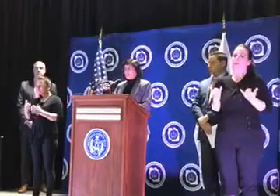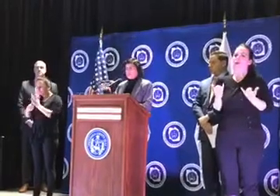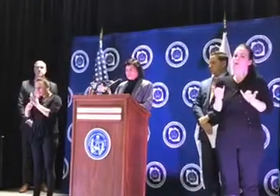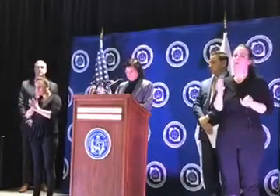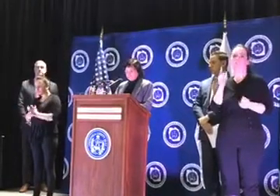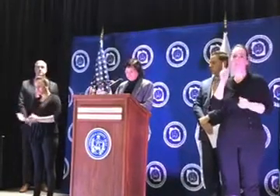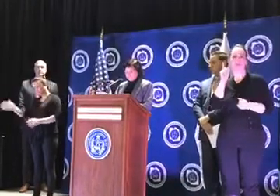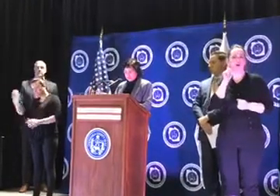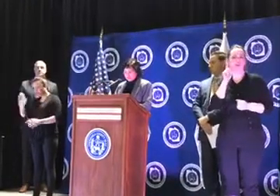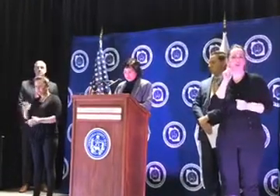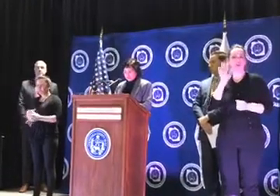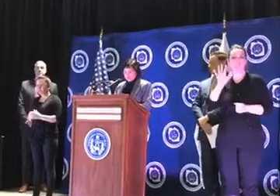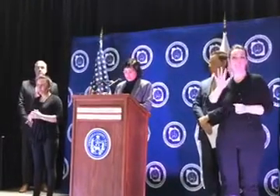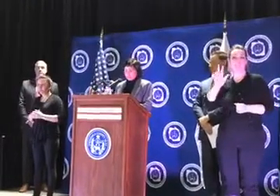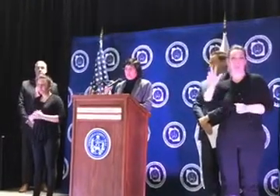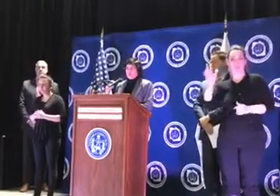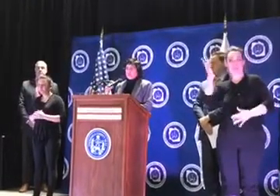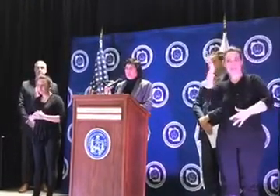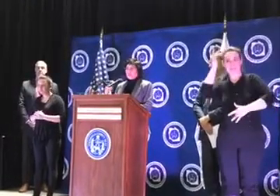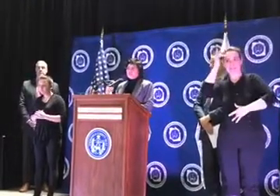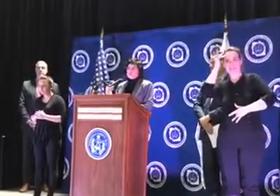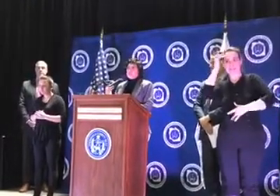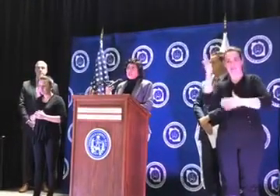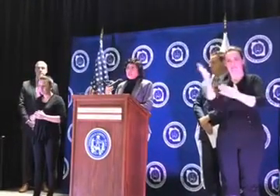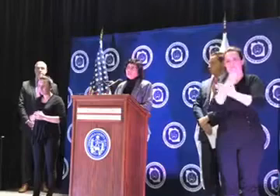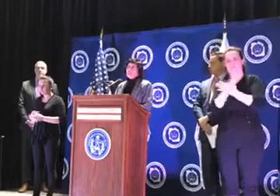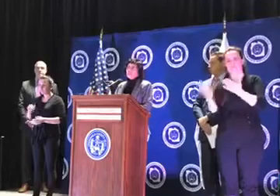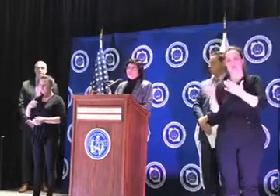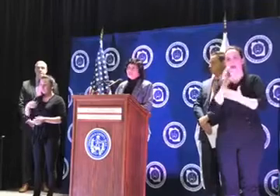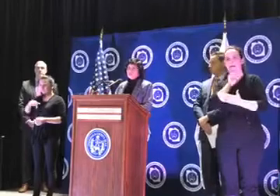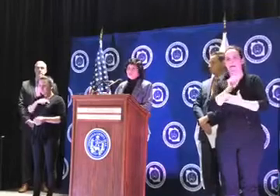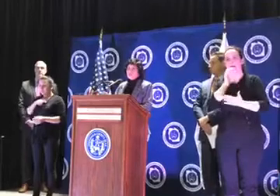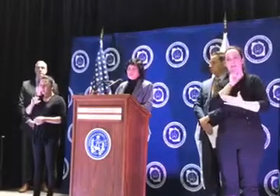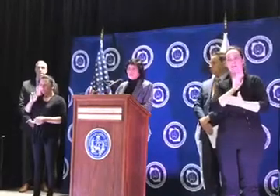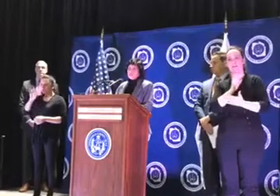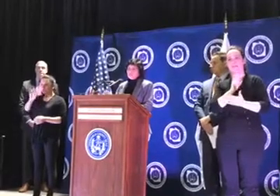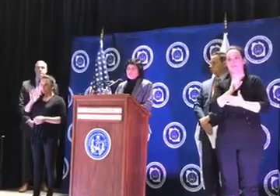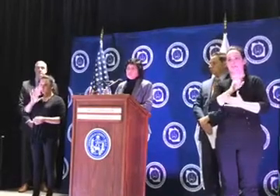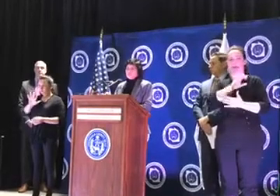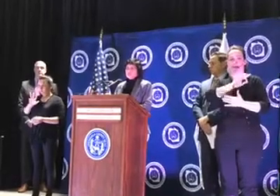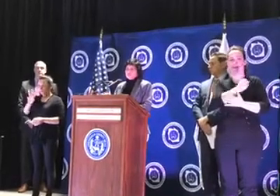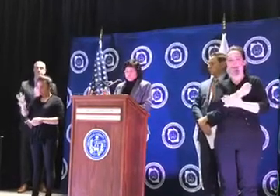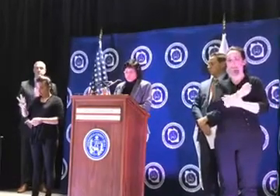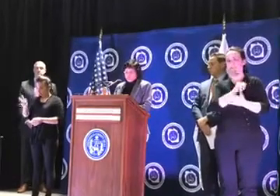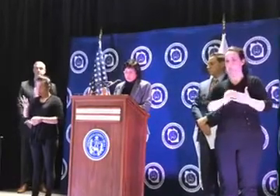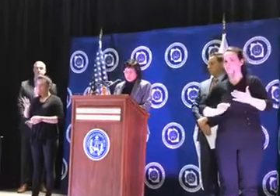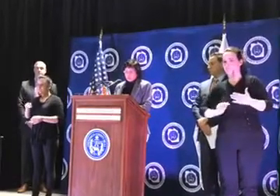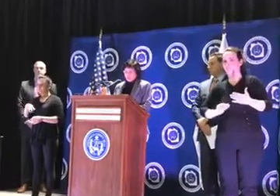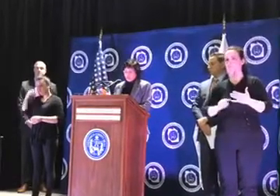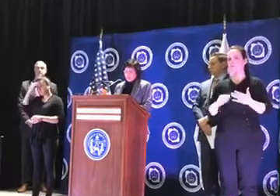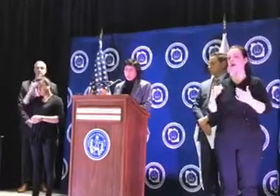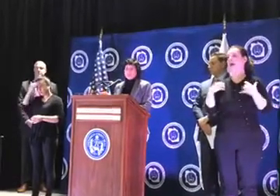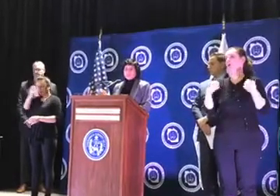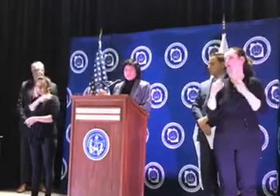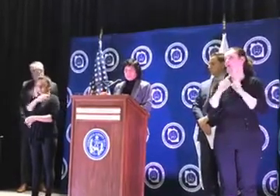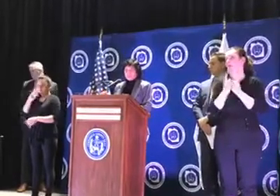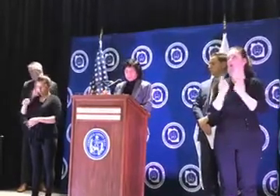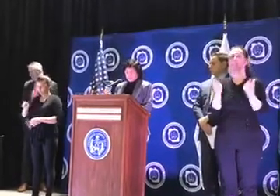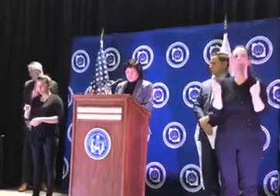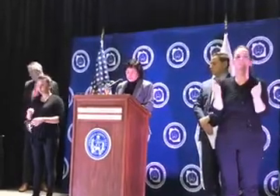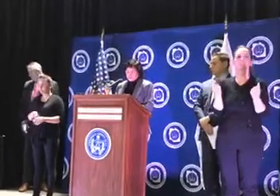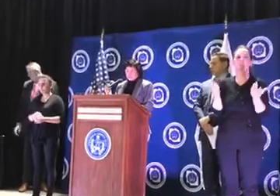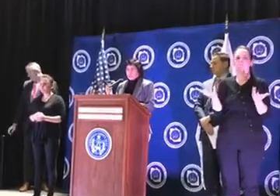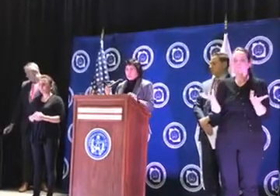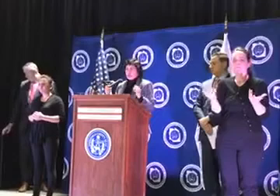they're in all different age groups. What, as a health department, we do active